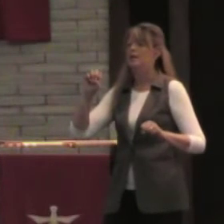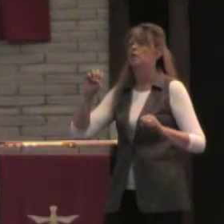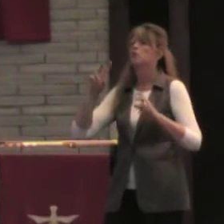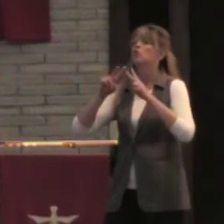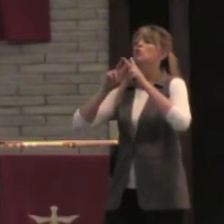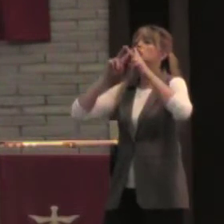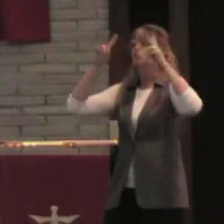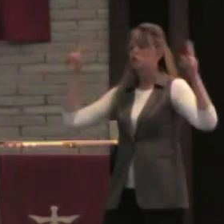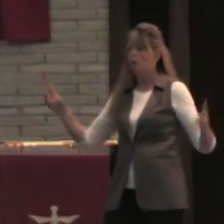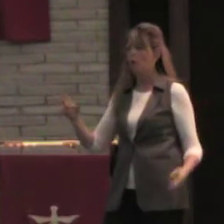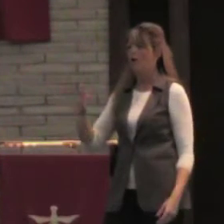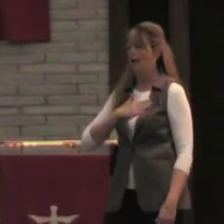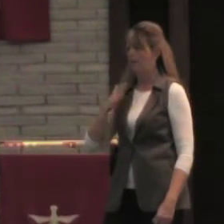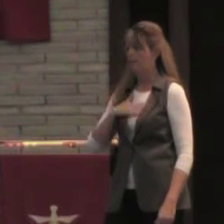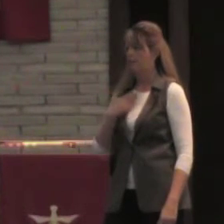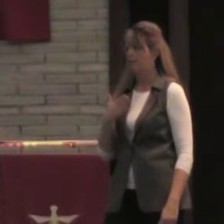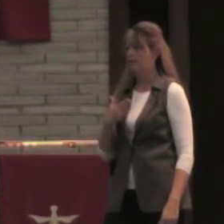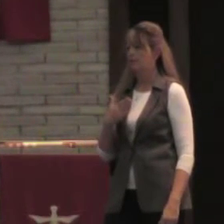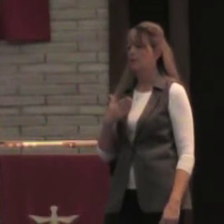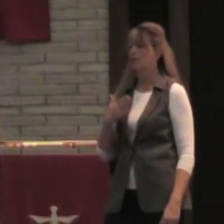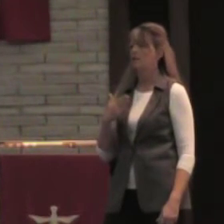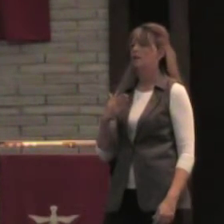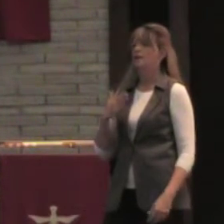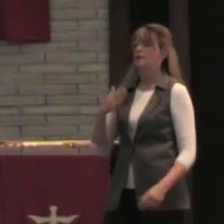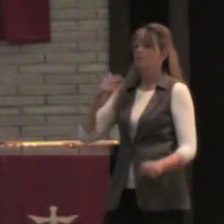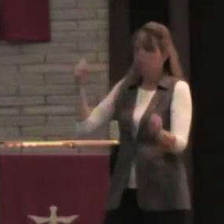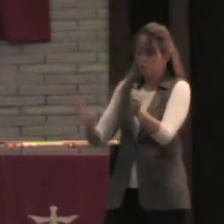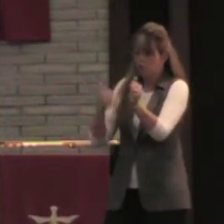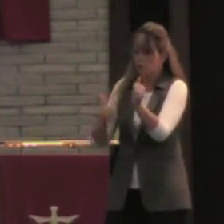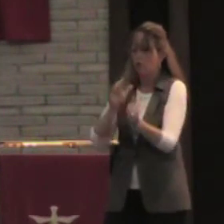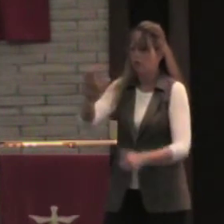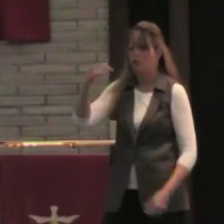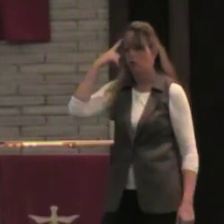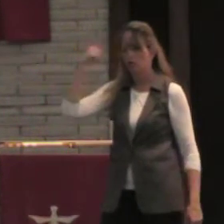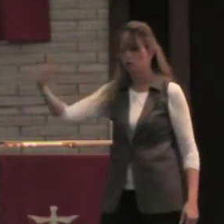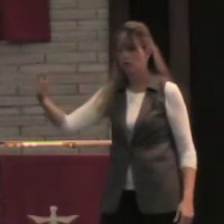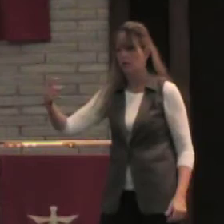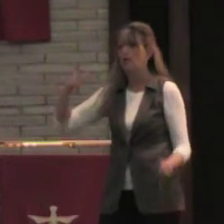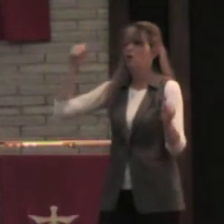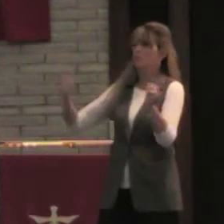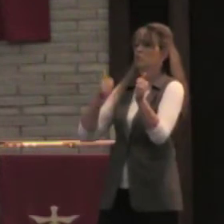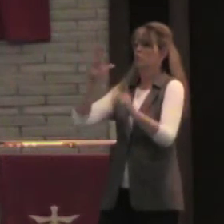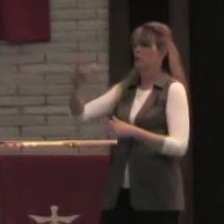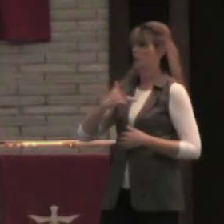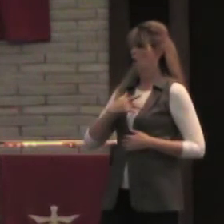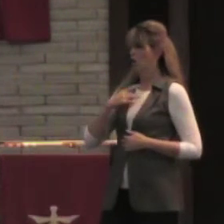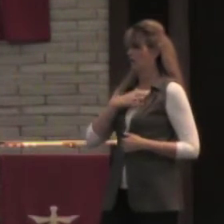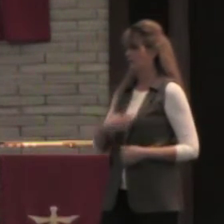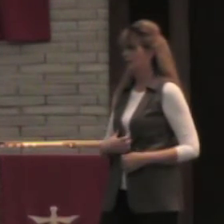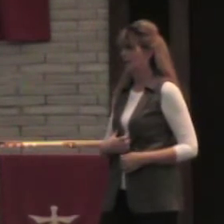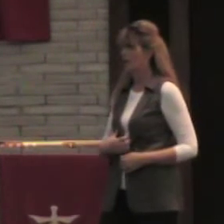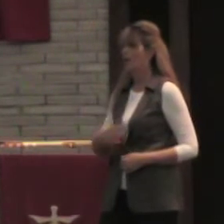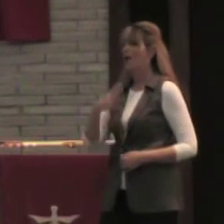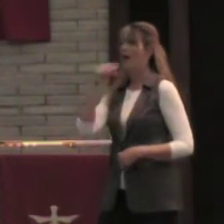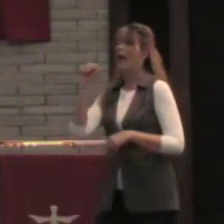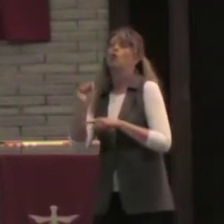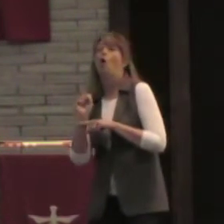You can be so very happy pursuing your dreams, pursuing your heart's